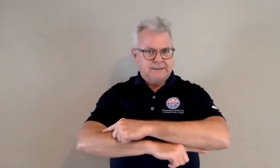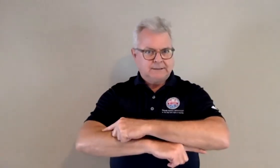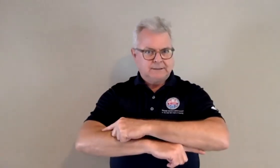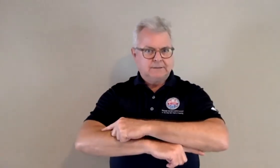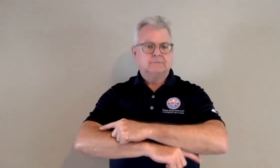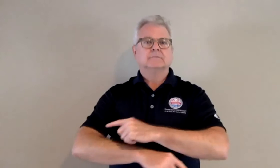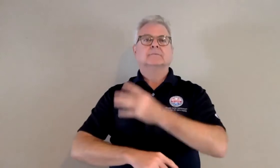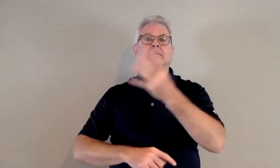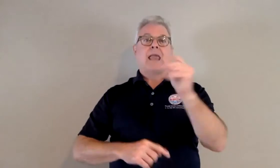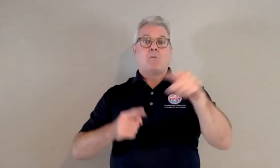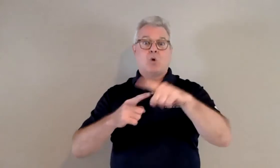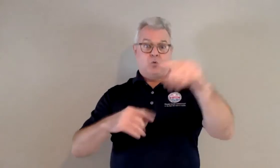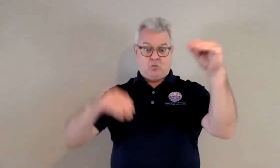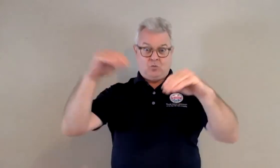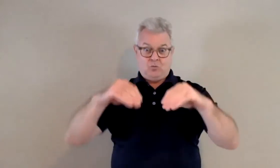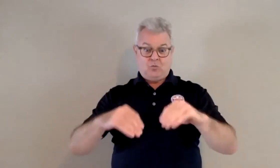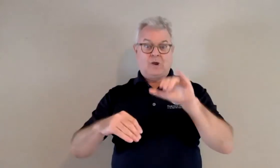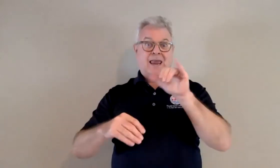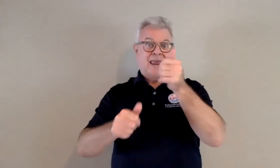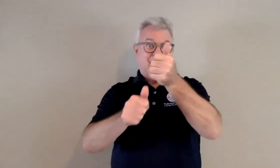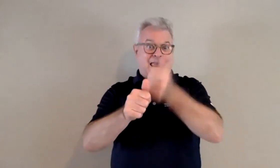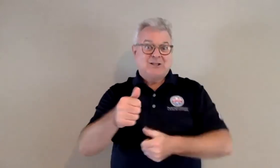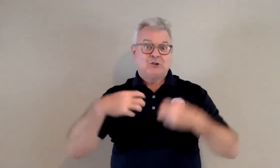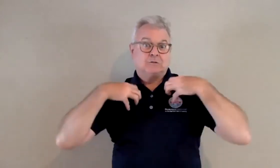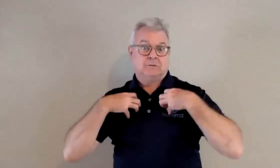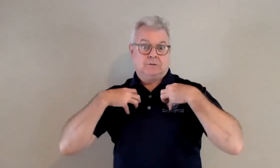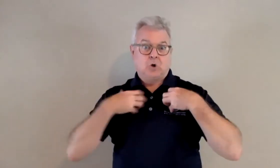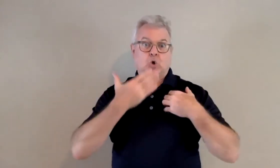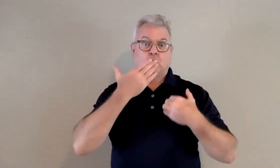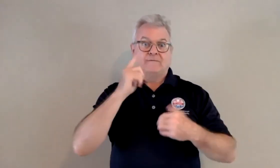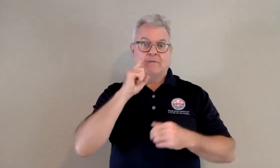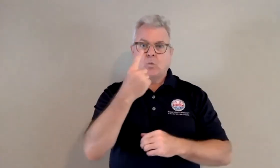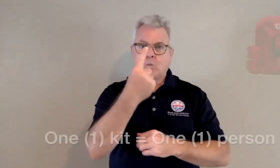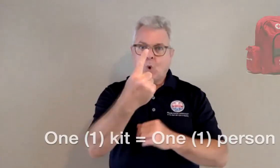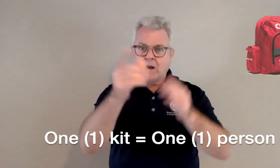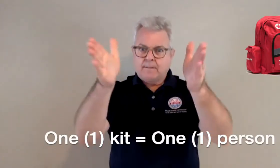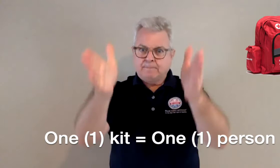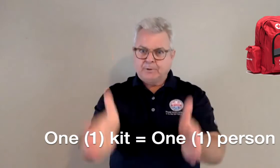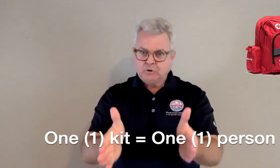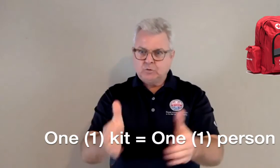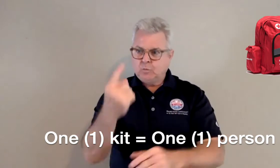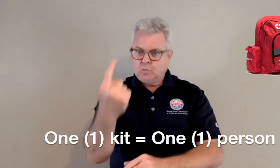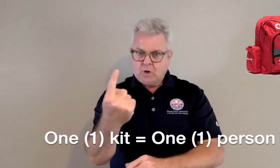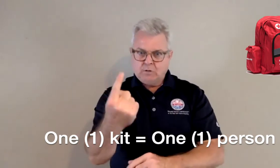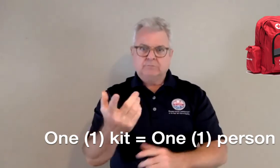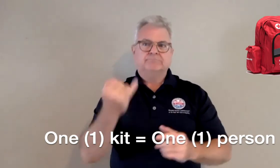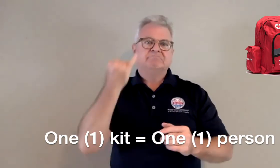community, and they want you to be prepared for 3 days. So each backpack should be filled